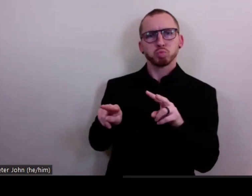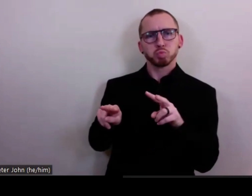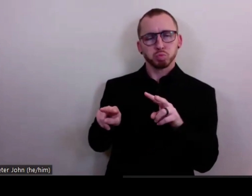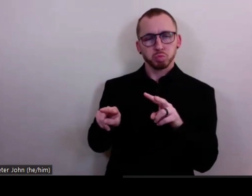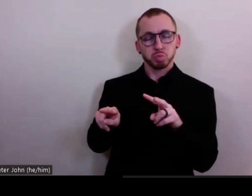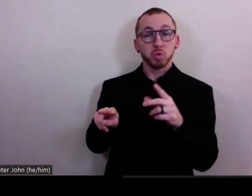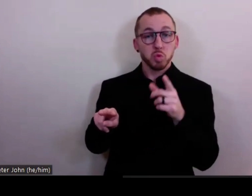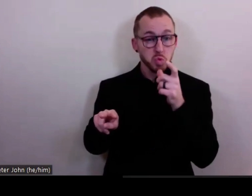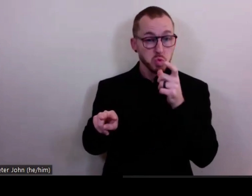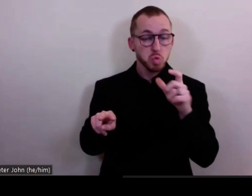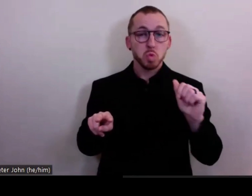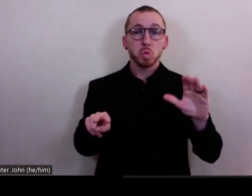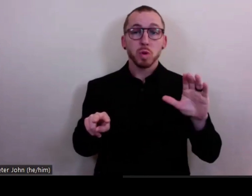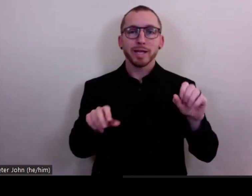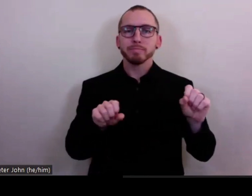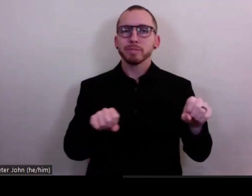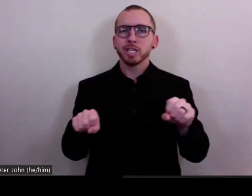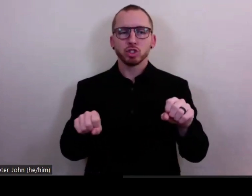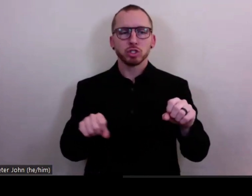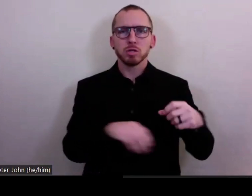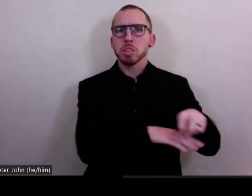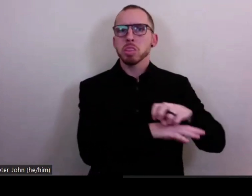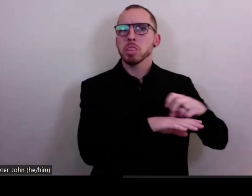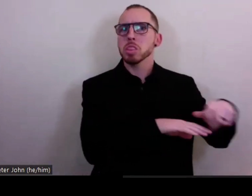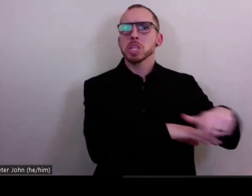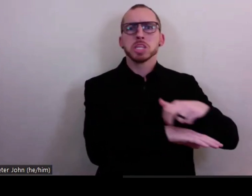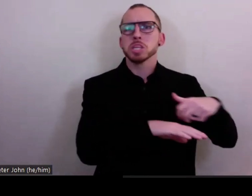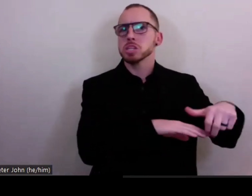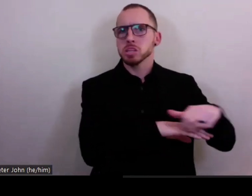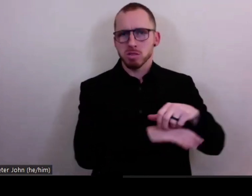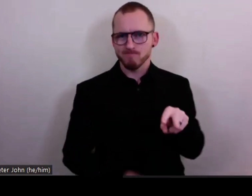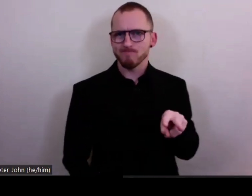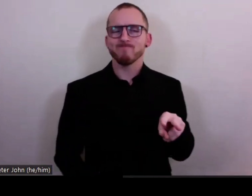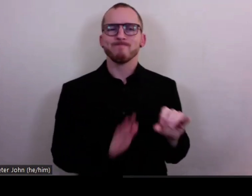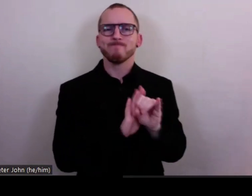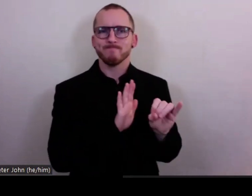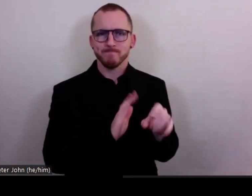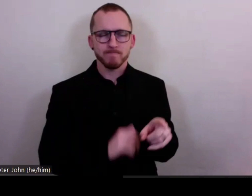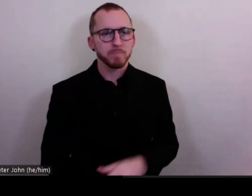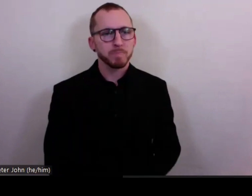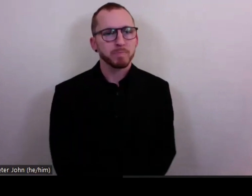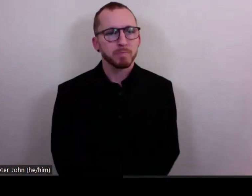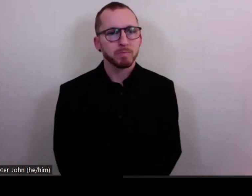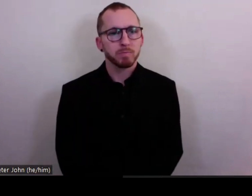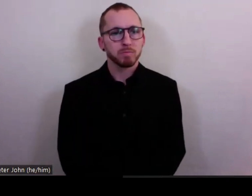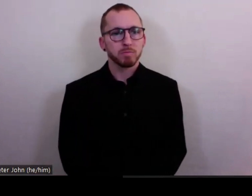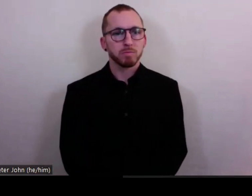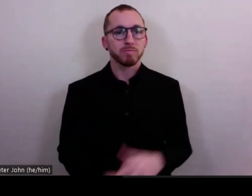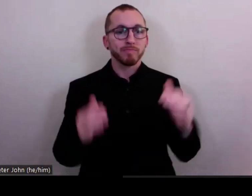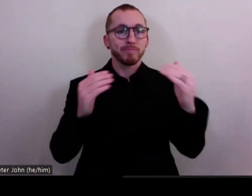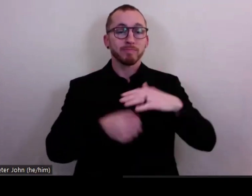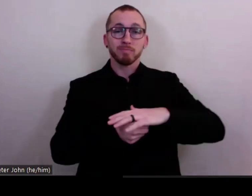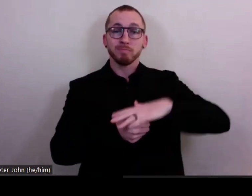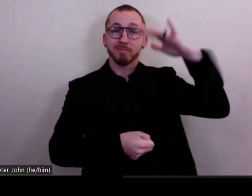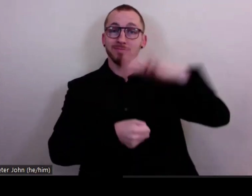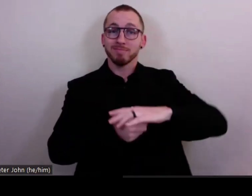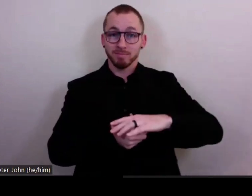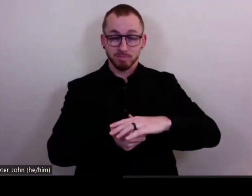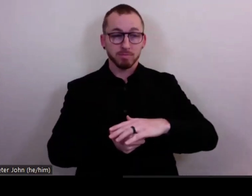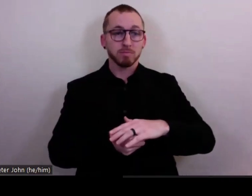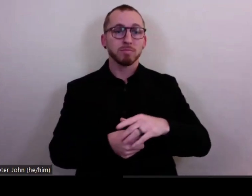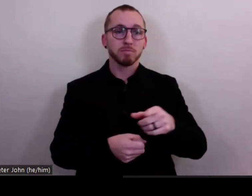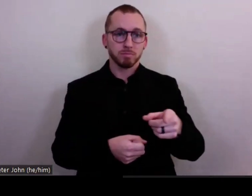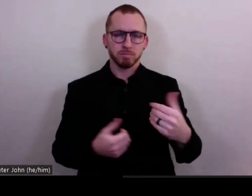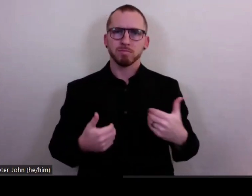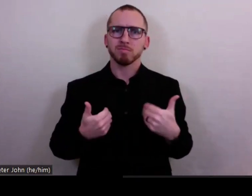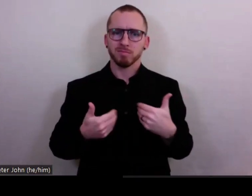kids comfortable. Temper tantrums. Yeah, so that's number one. For infants, it's going to